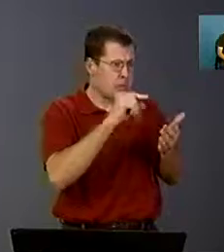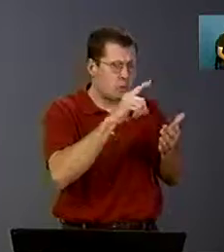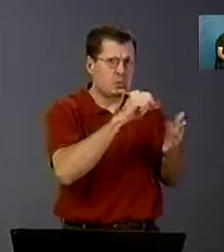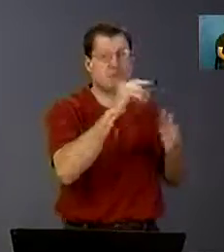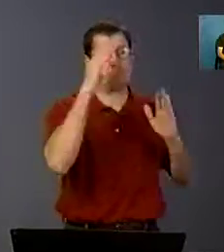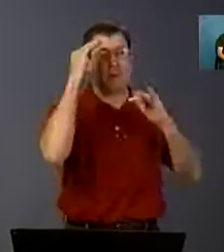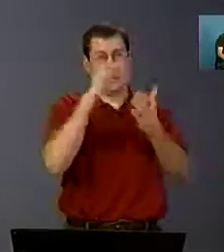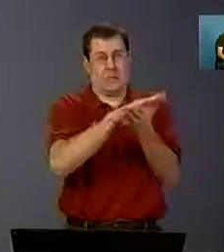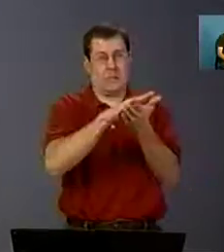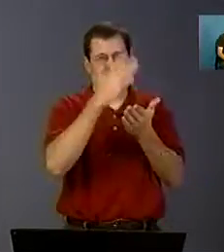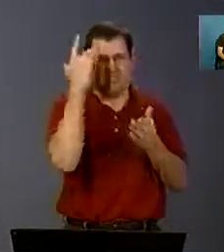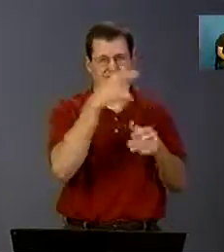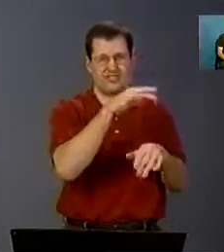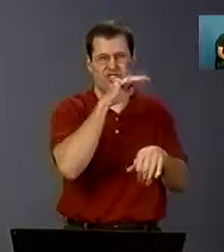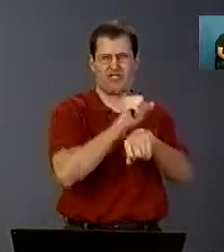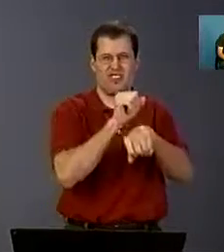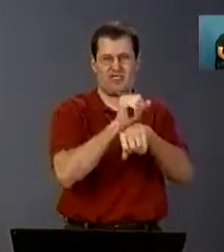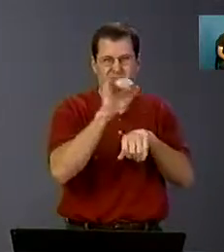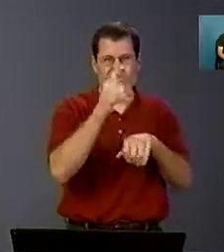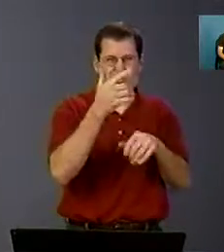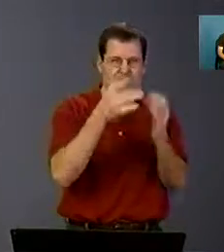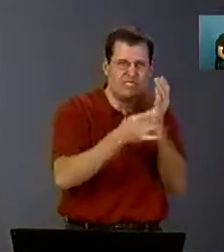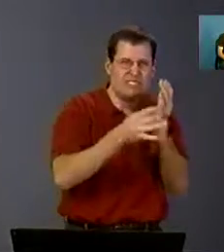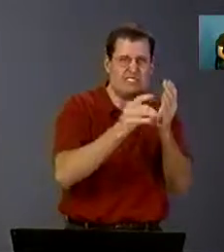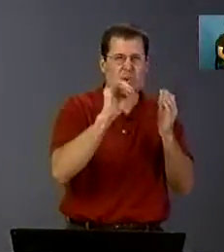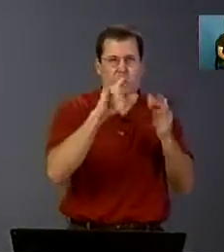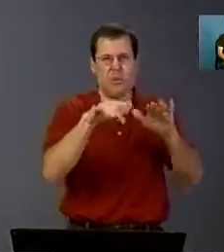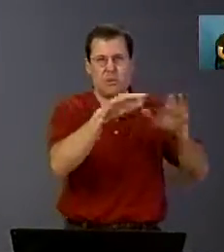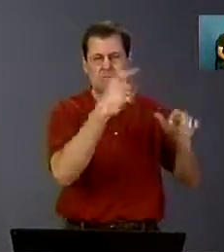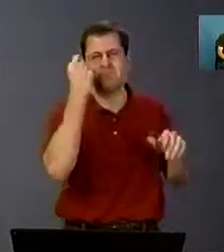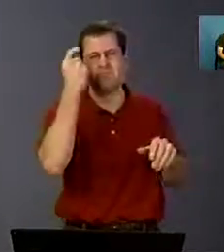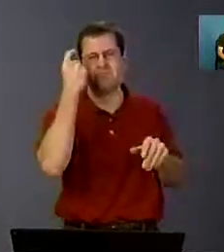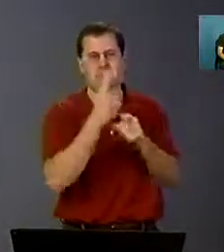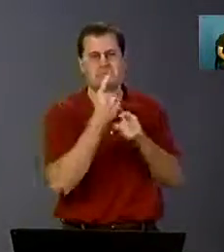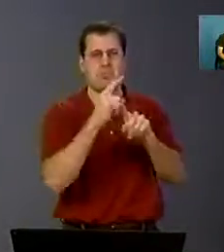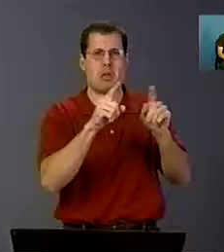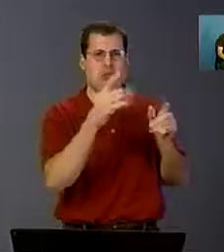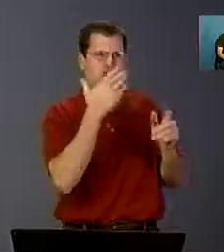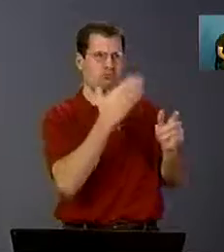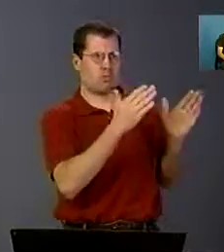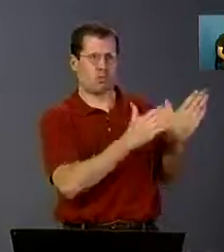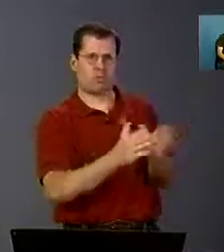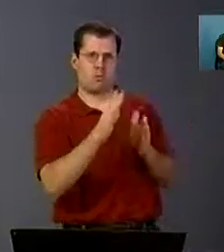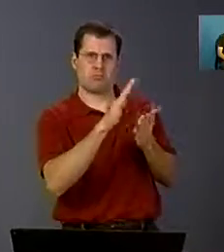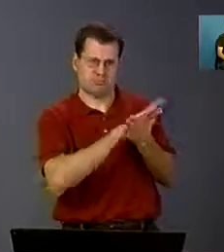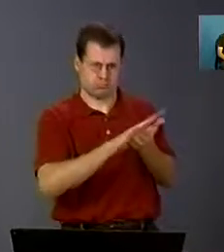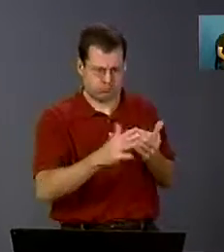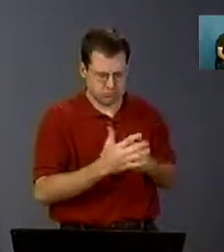Is it an organized location? Do they have things organized in shelves, or is everything kind of all over the